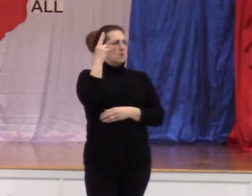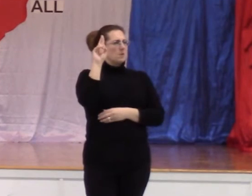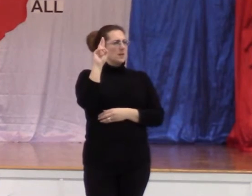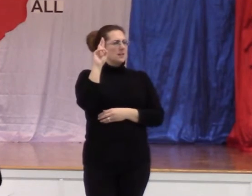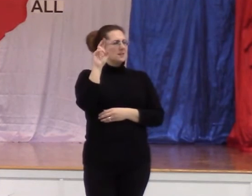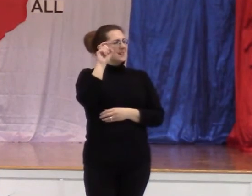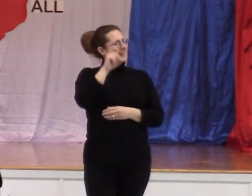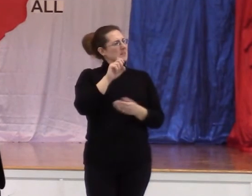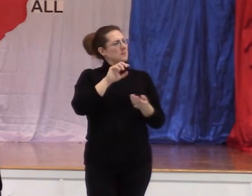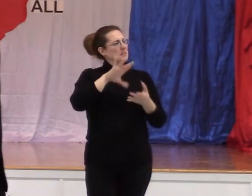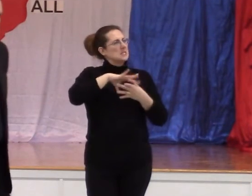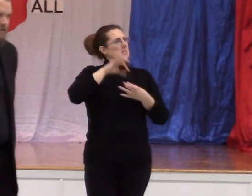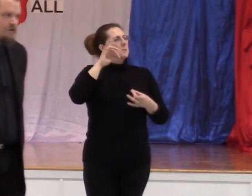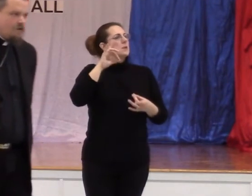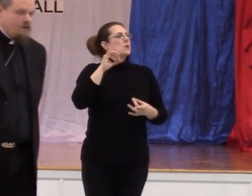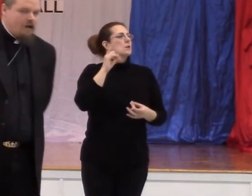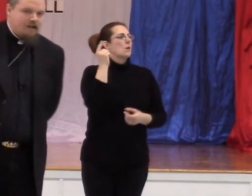only.